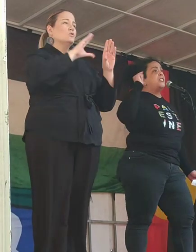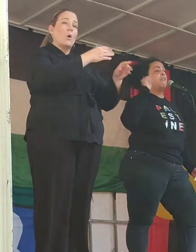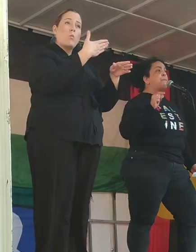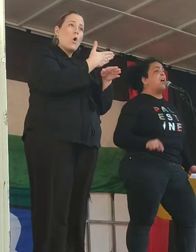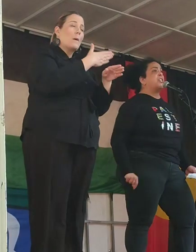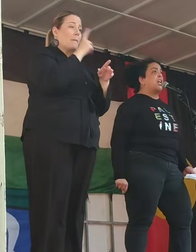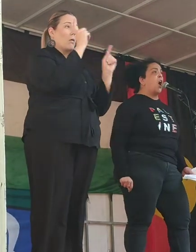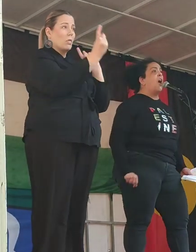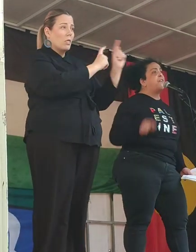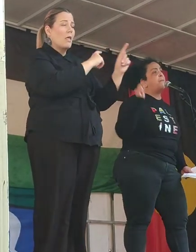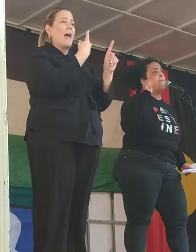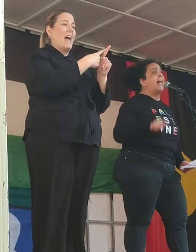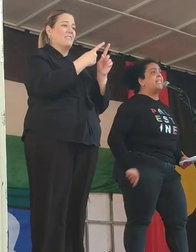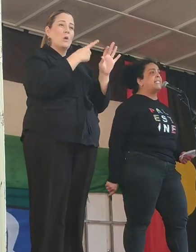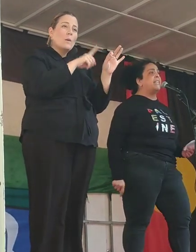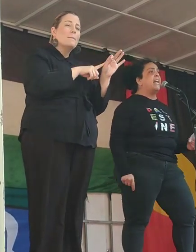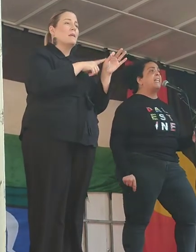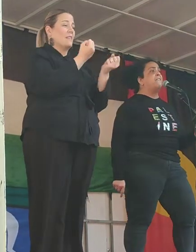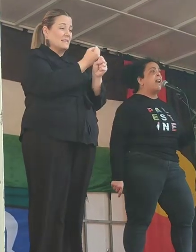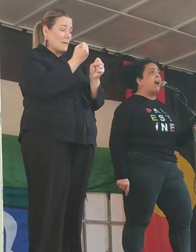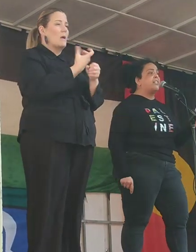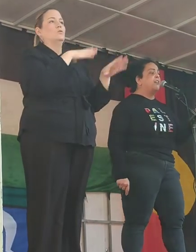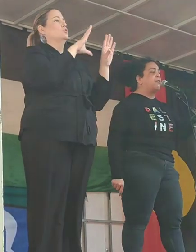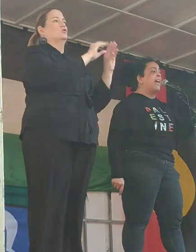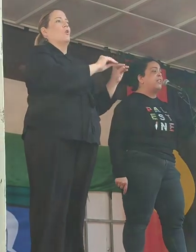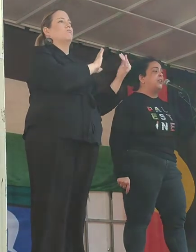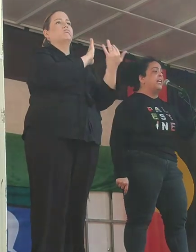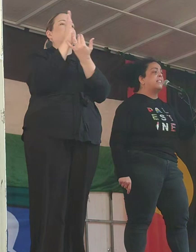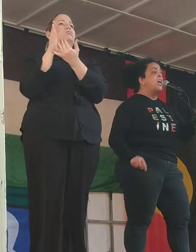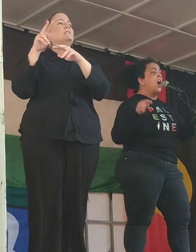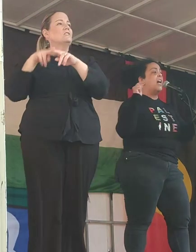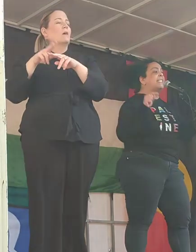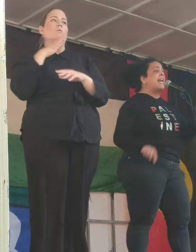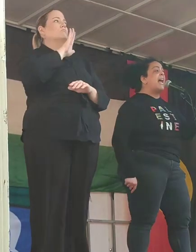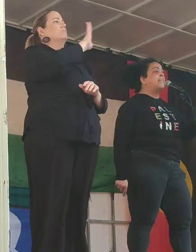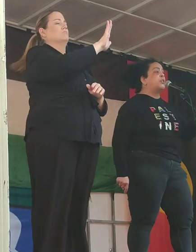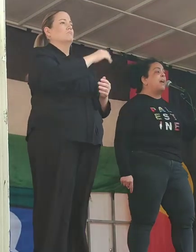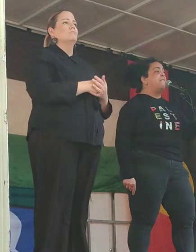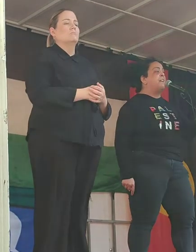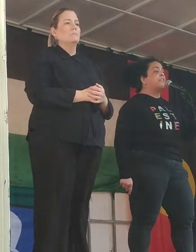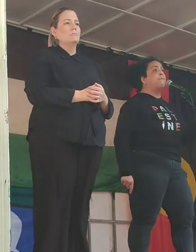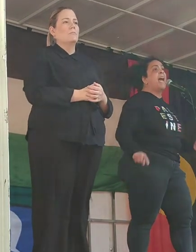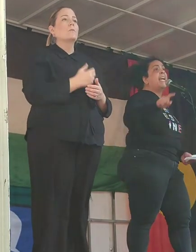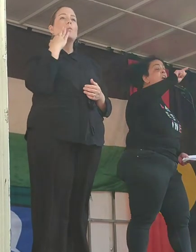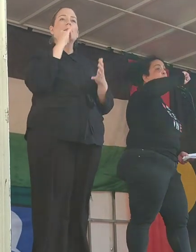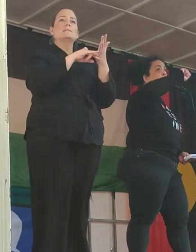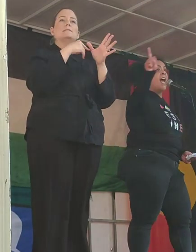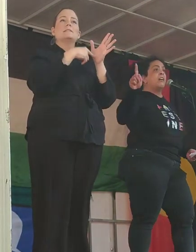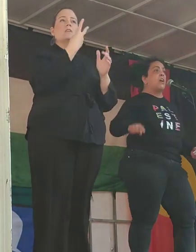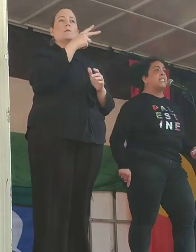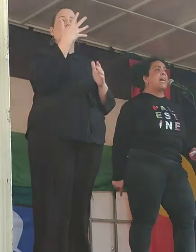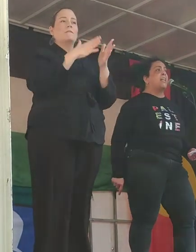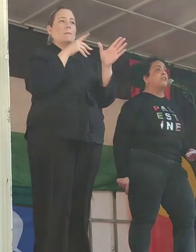to respond to the call from the Palestinian Confederation of Trade Unions. On Saturday, the 25th of May,